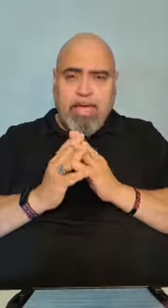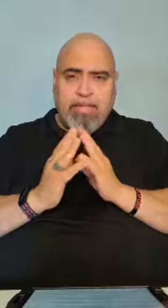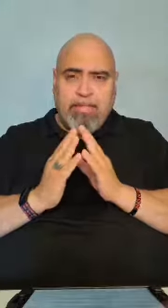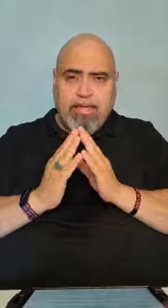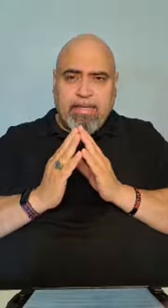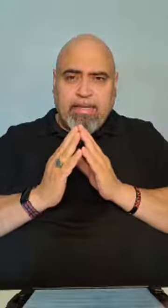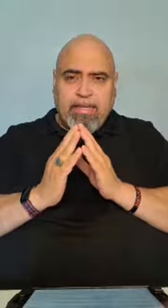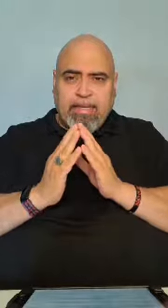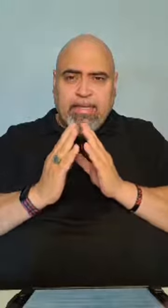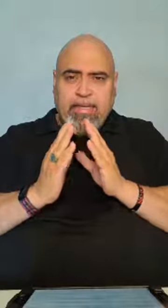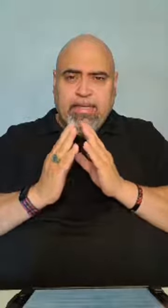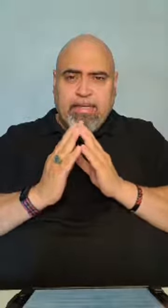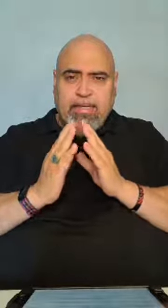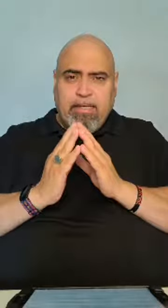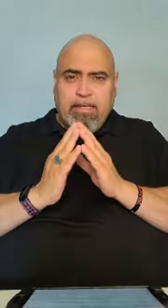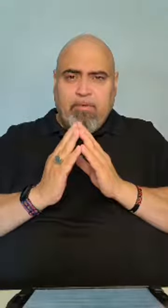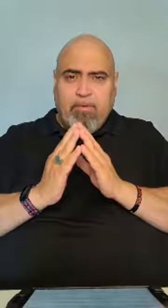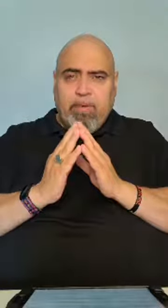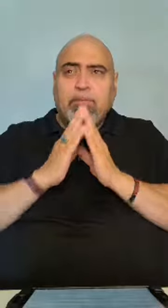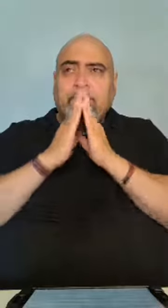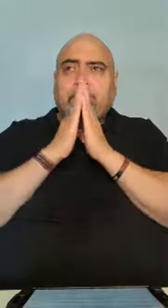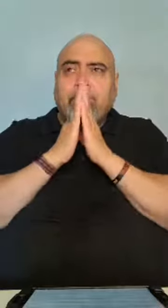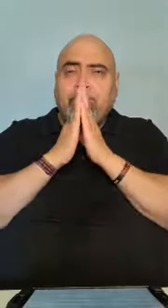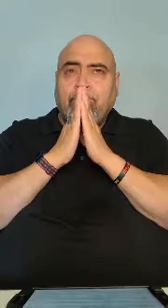has given me.